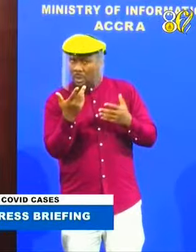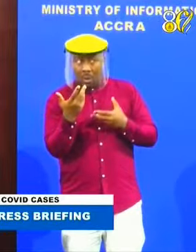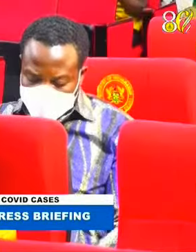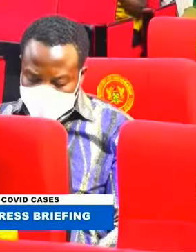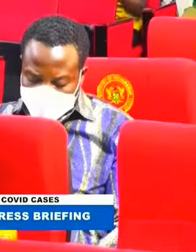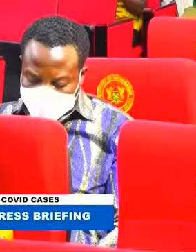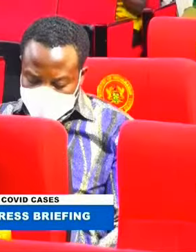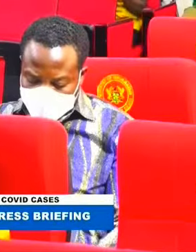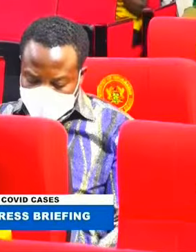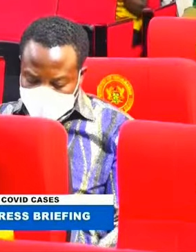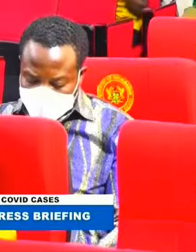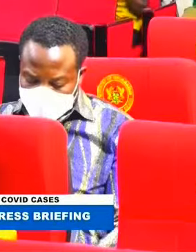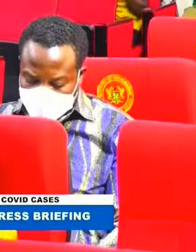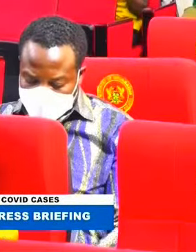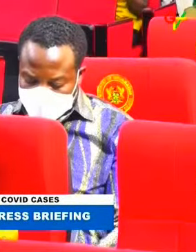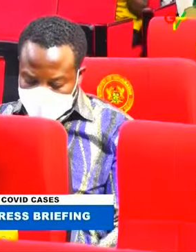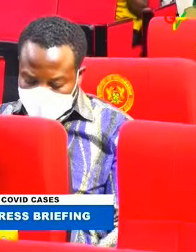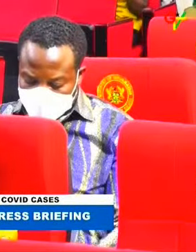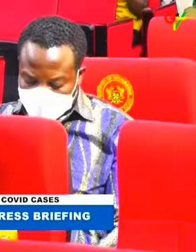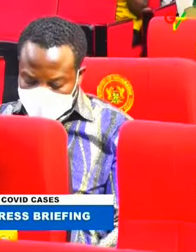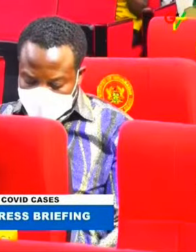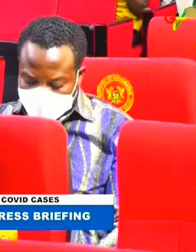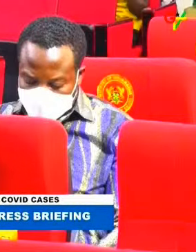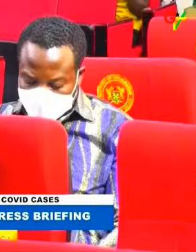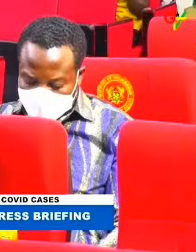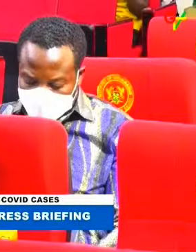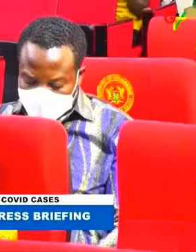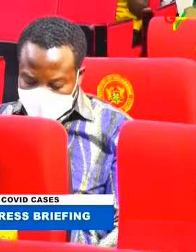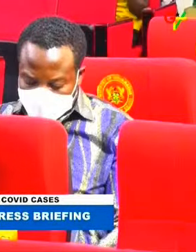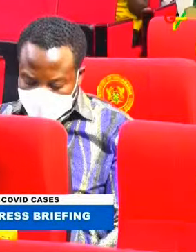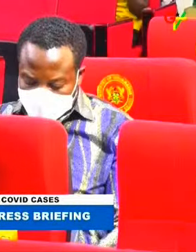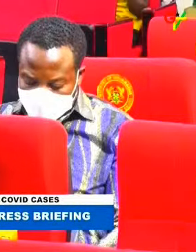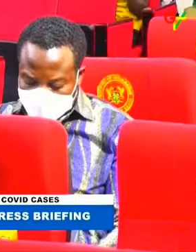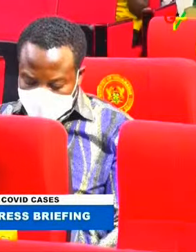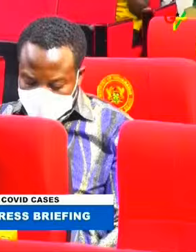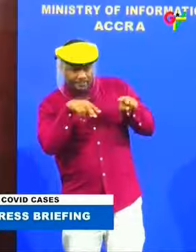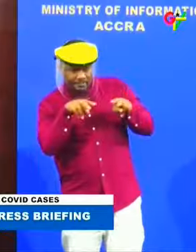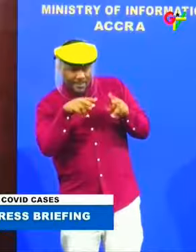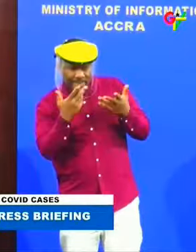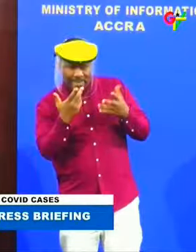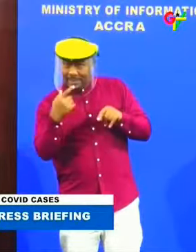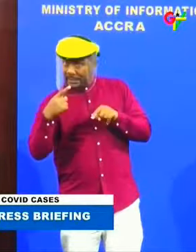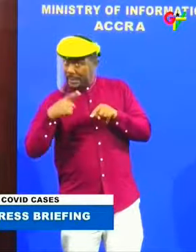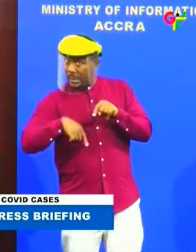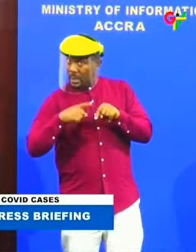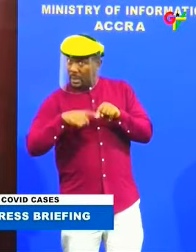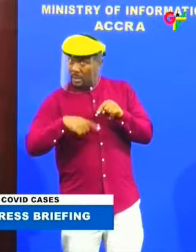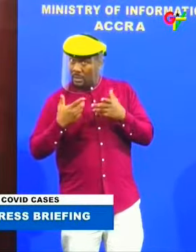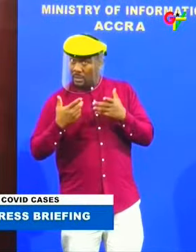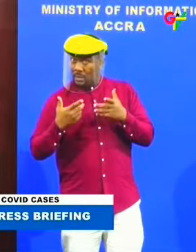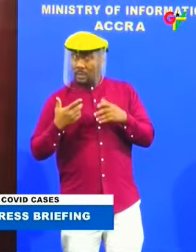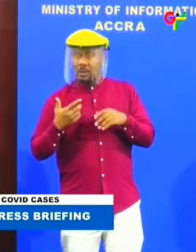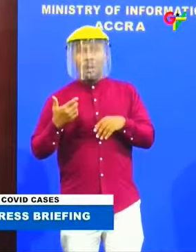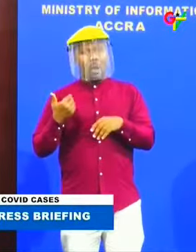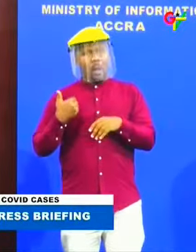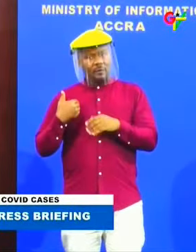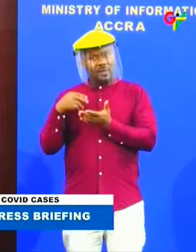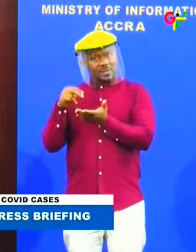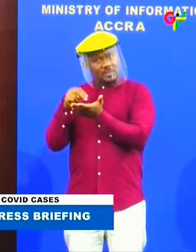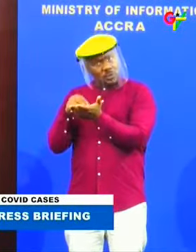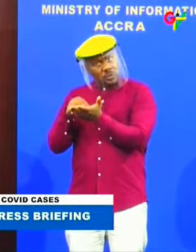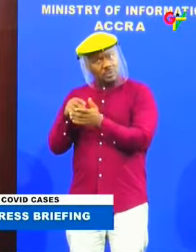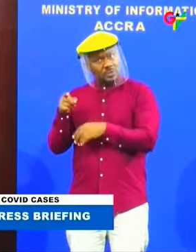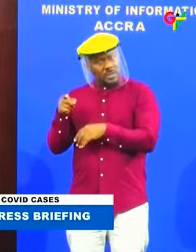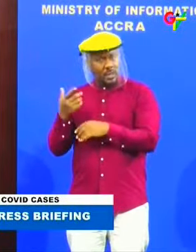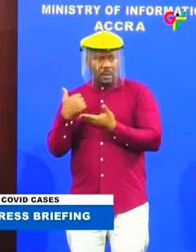comorbidity that is of relevance? And if they cannot do that, because especially in the evening when they are there, we have nurses in the hotels where they will do